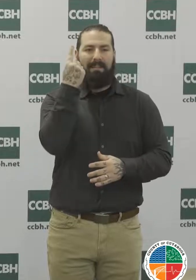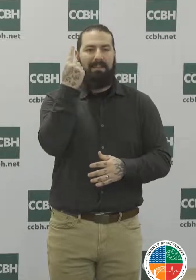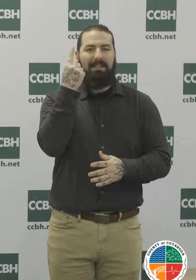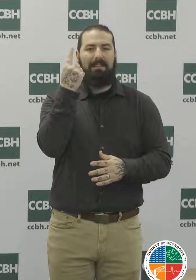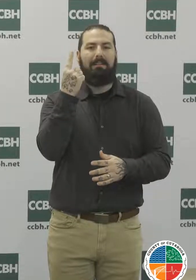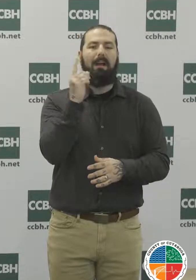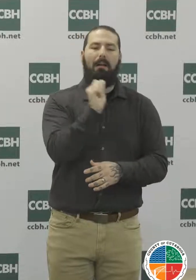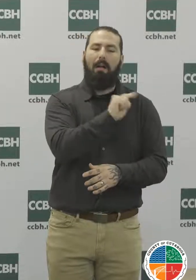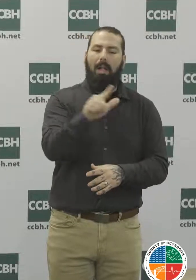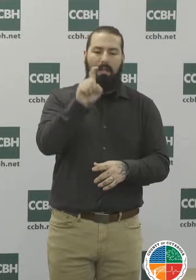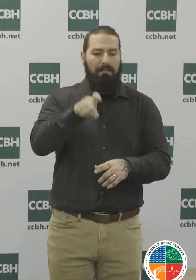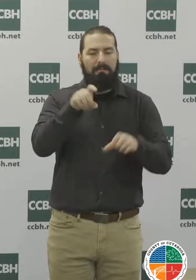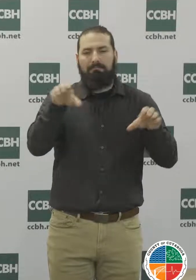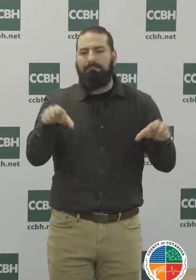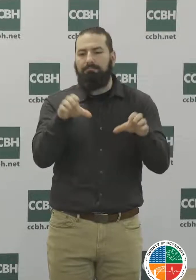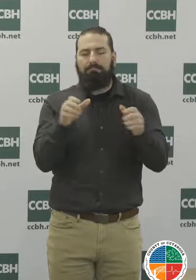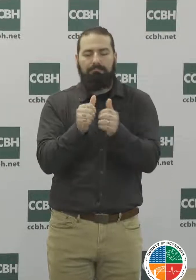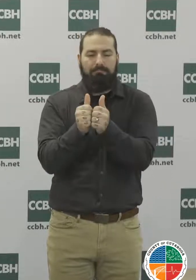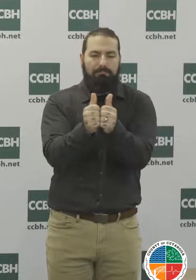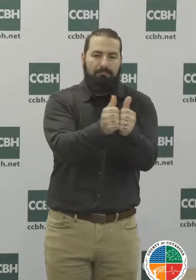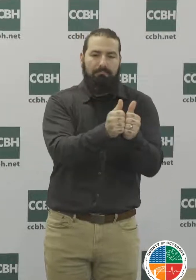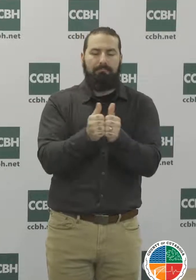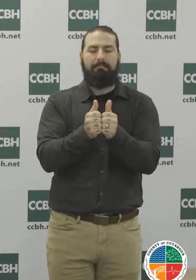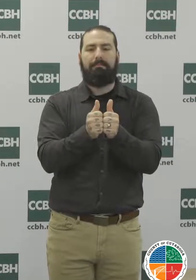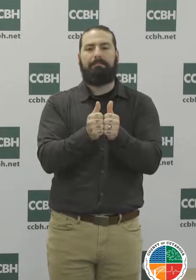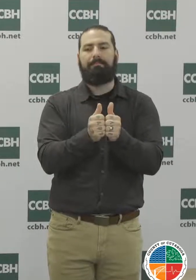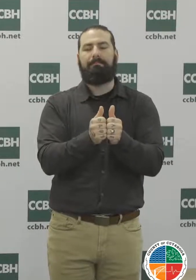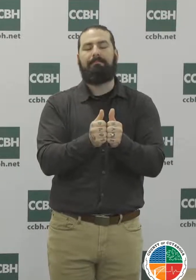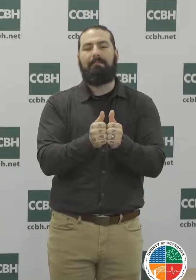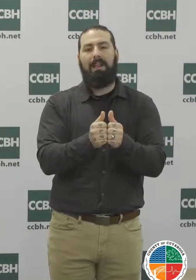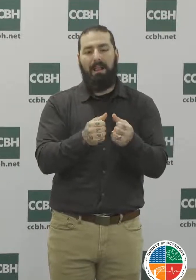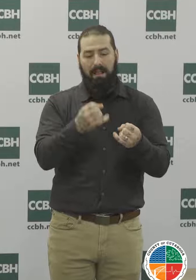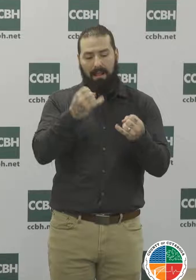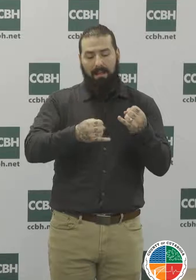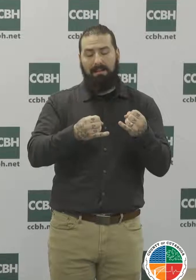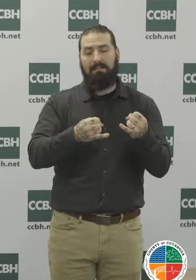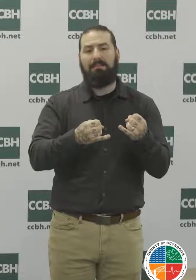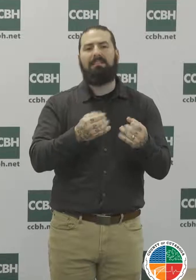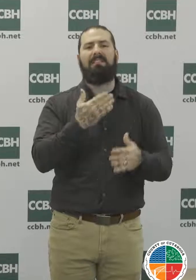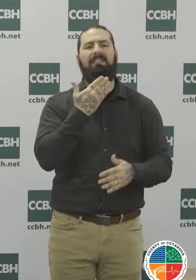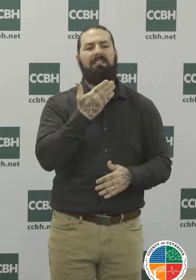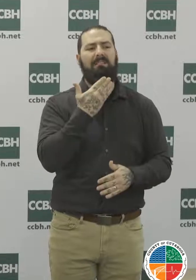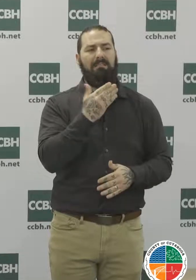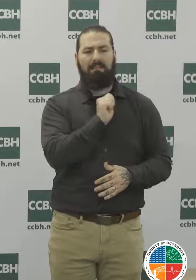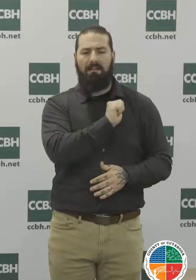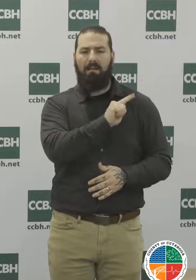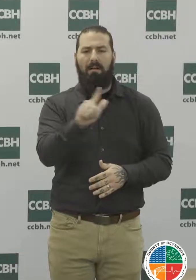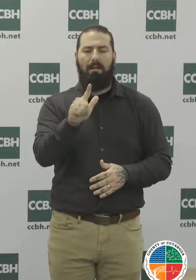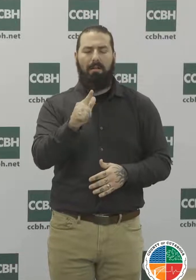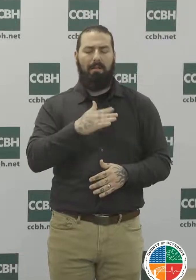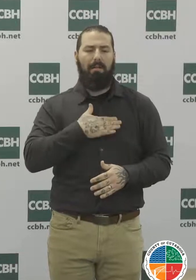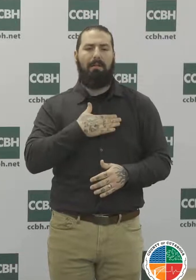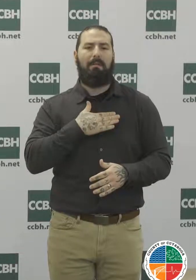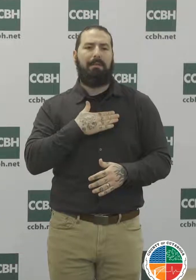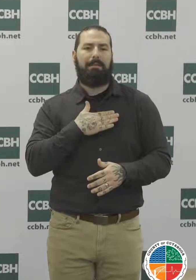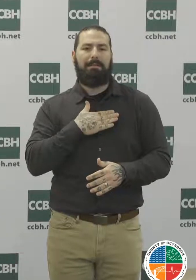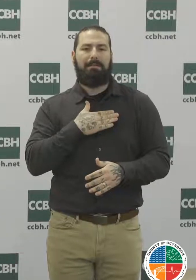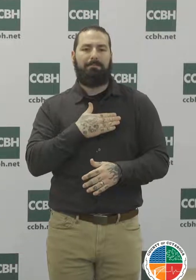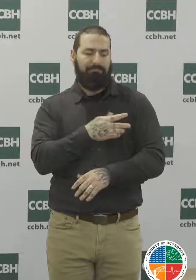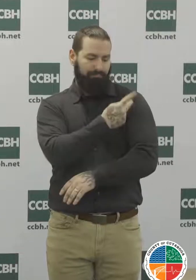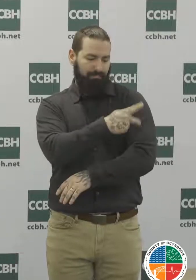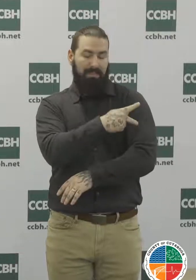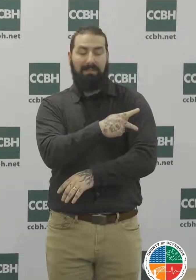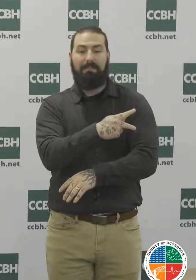what we all need to do together. Finally, I want to thank all of my patients, but particularly my patients of